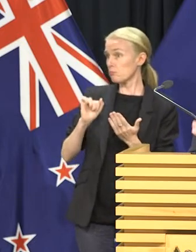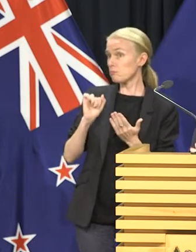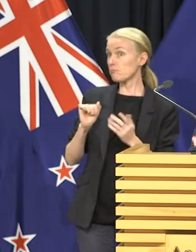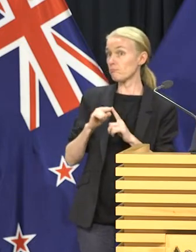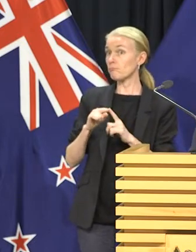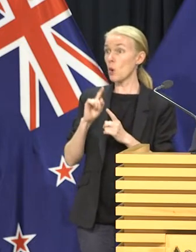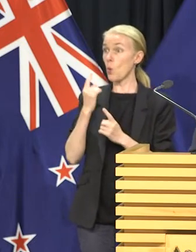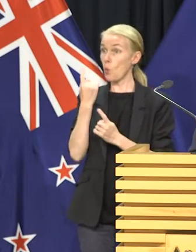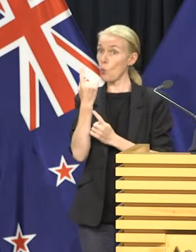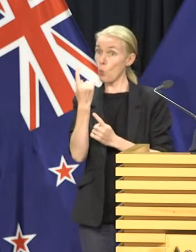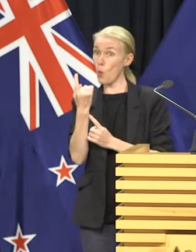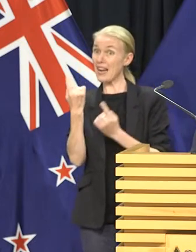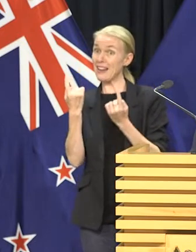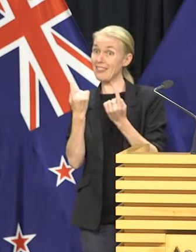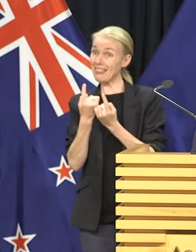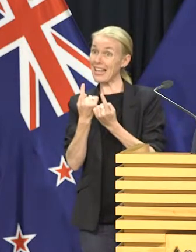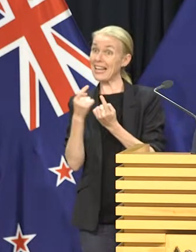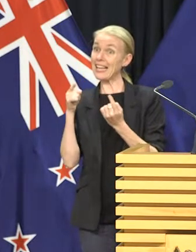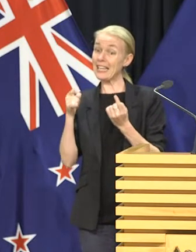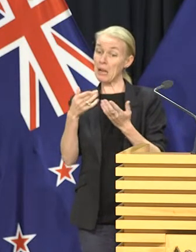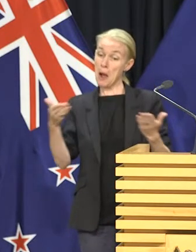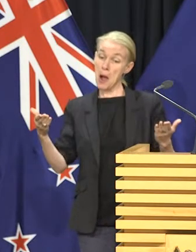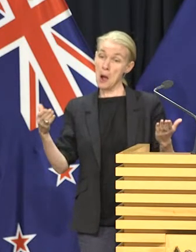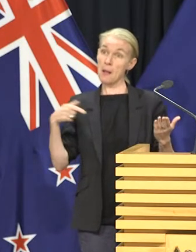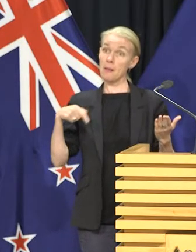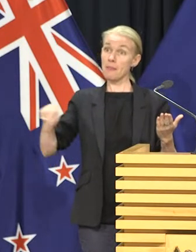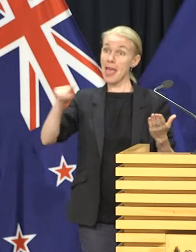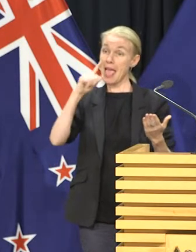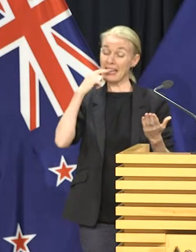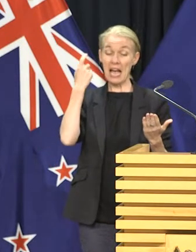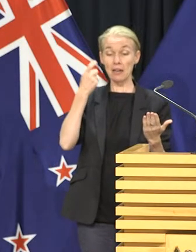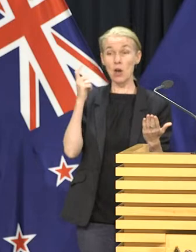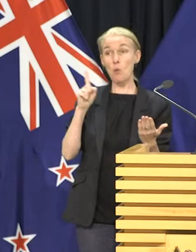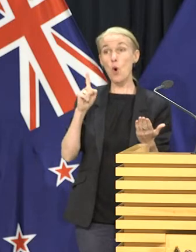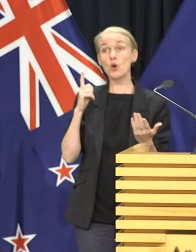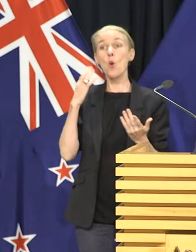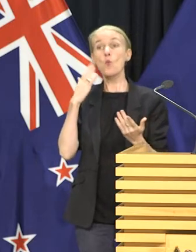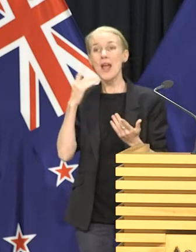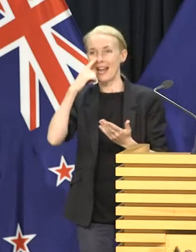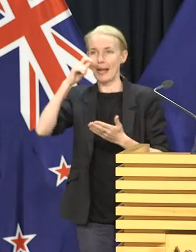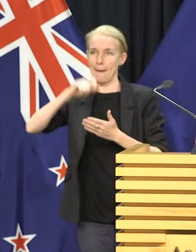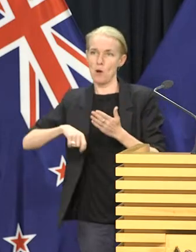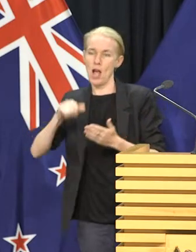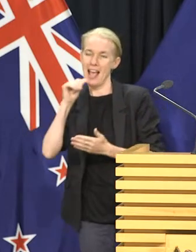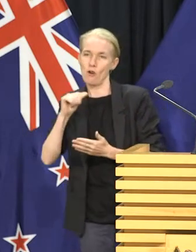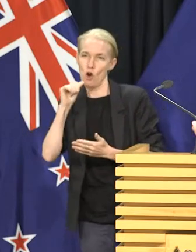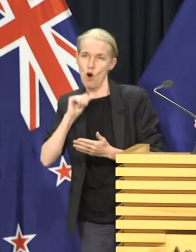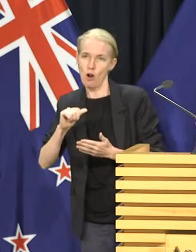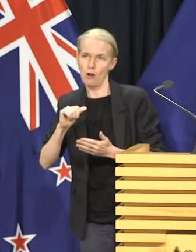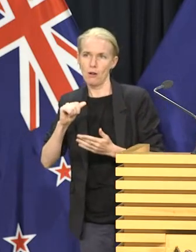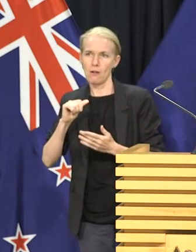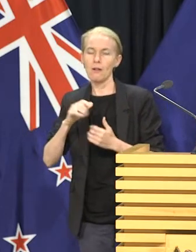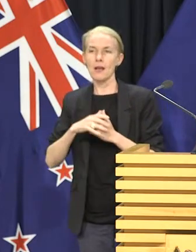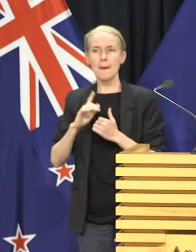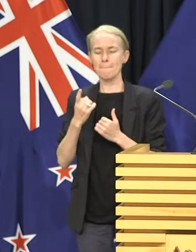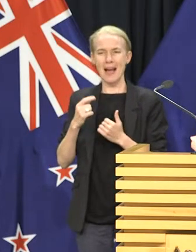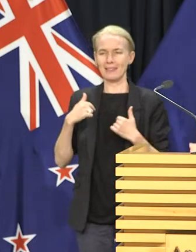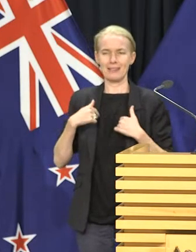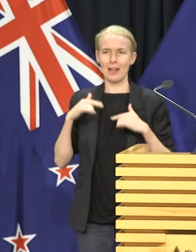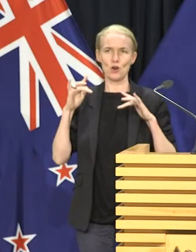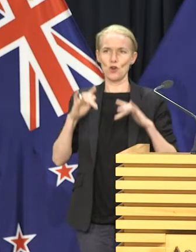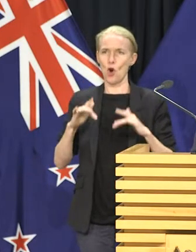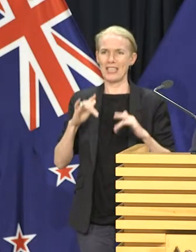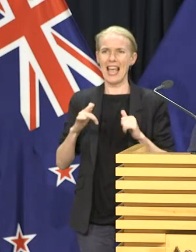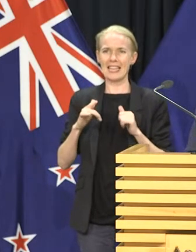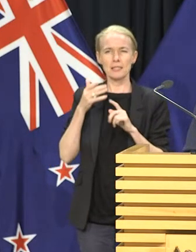preventing harmful use of alcohol and the harm that can result from alcohol use, but we haven't been asked to provide specific